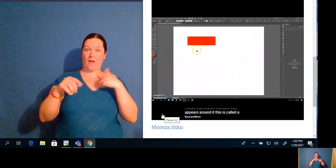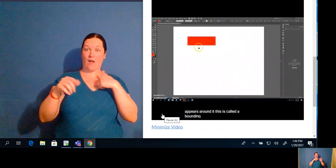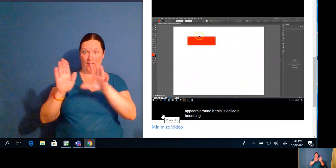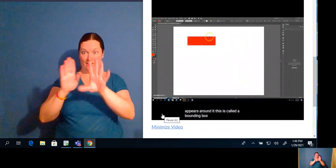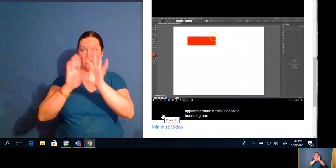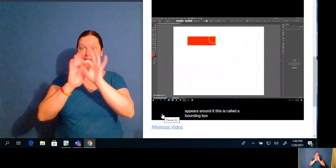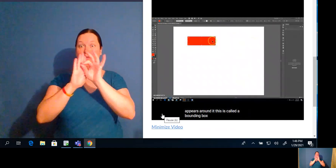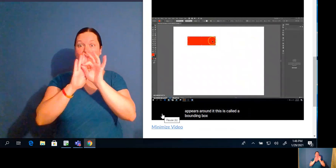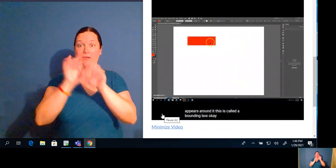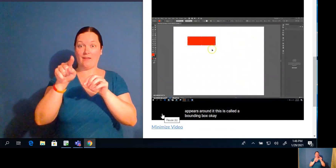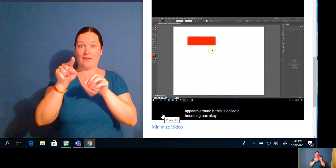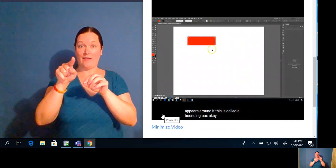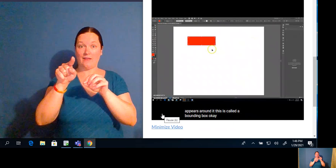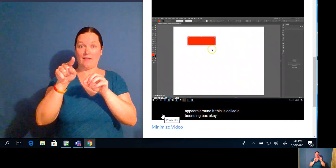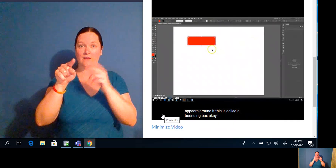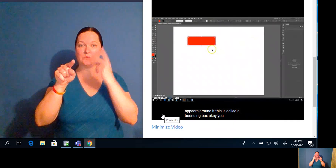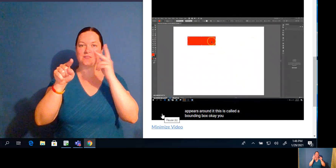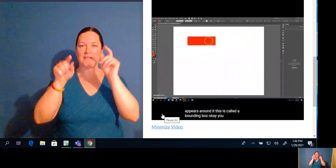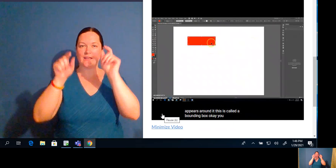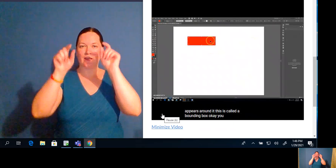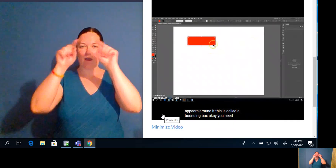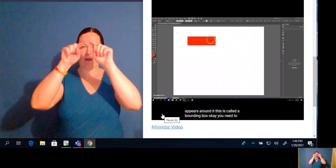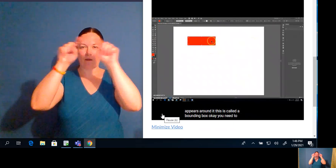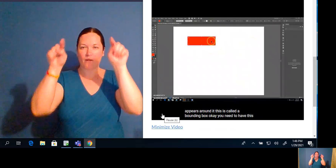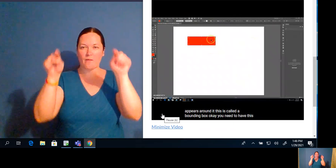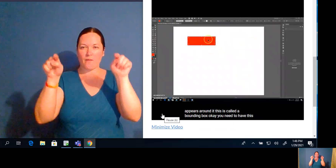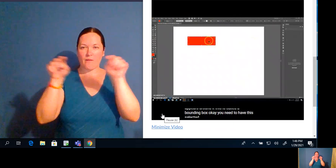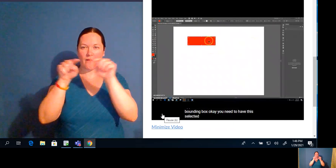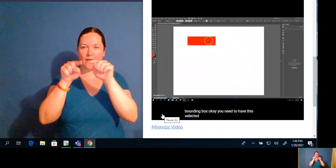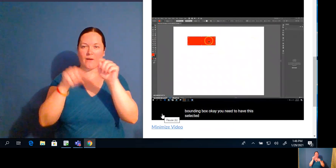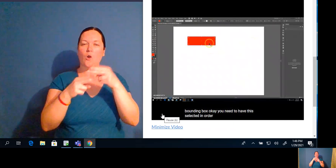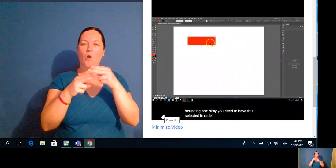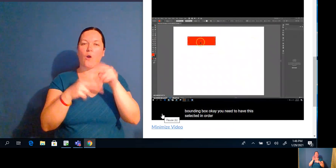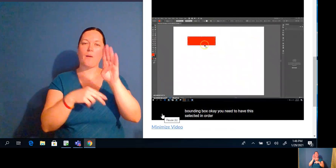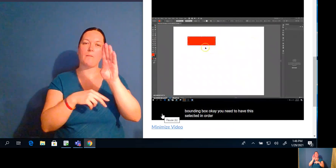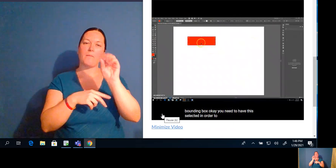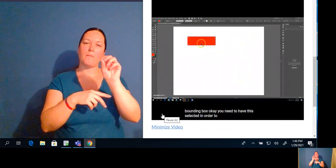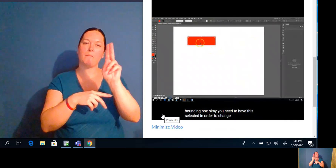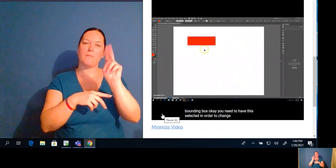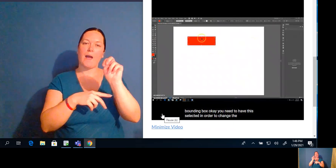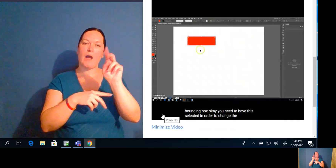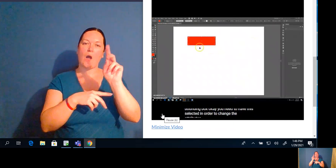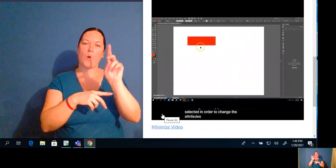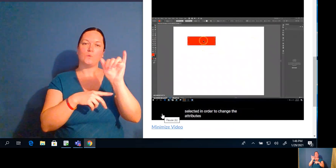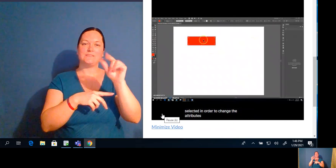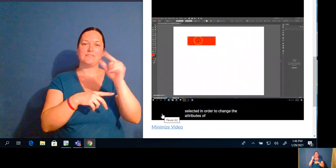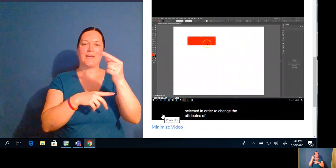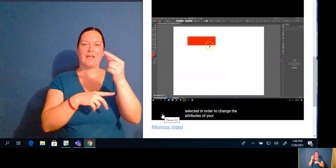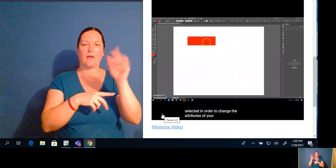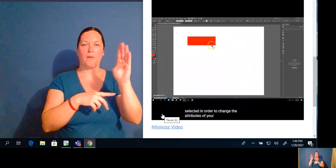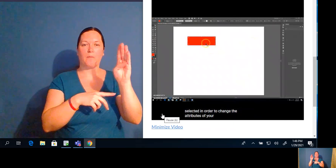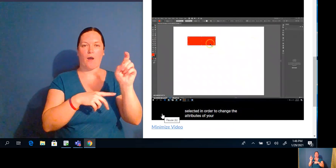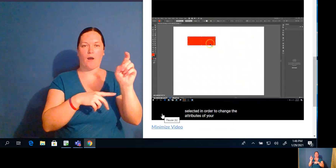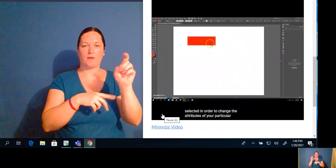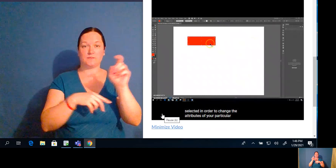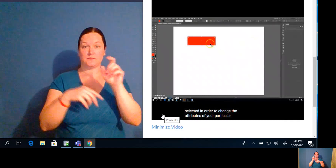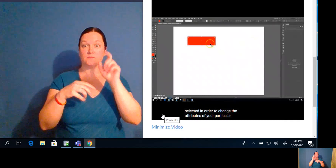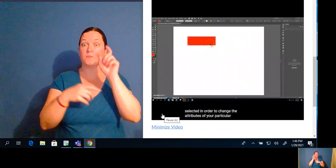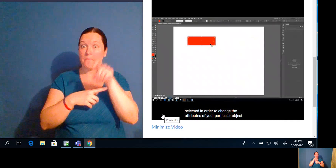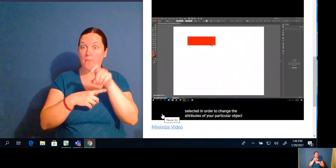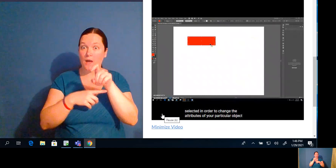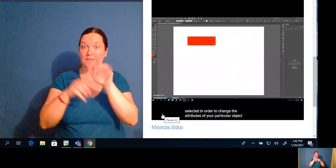is called a bounding box. Okay, you need to have this selected in order to change the attributes